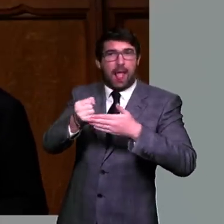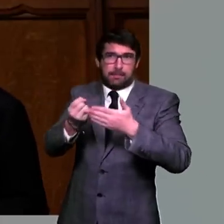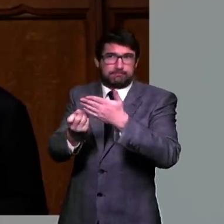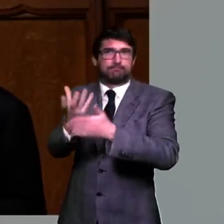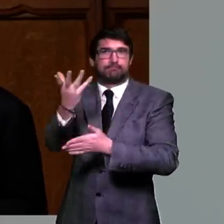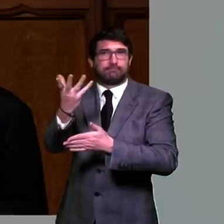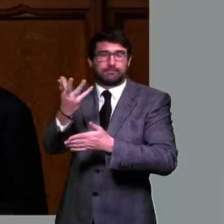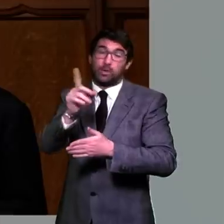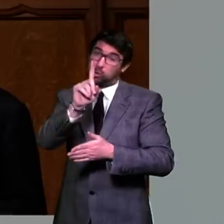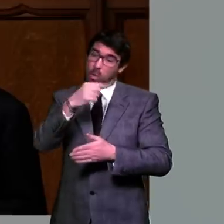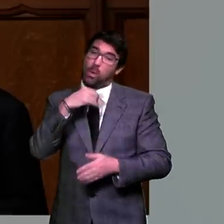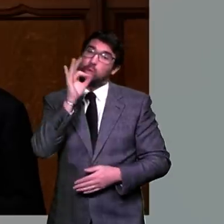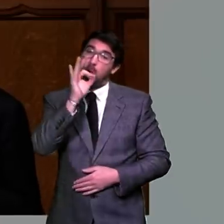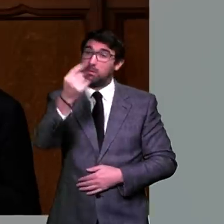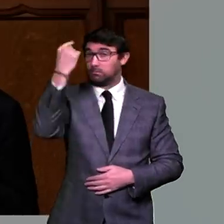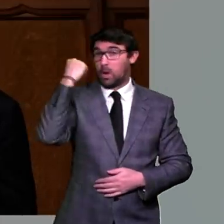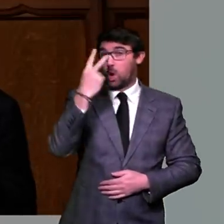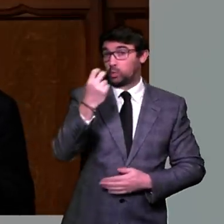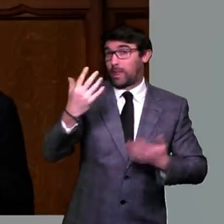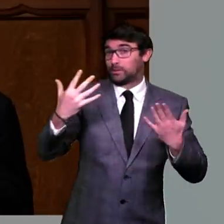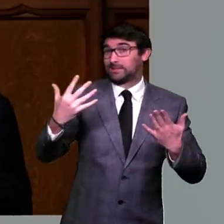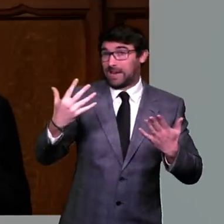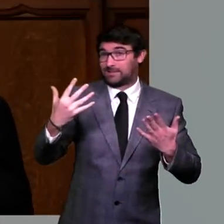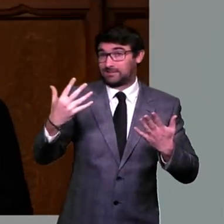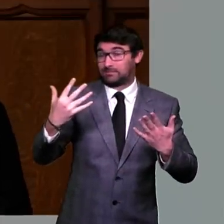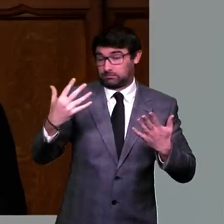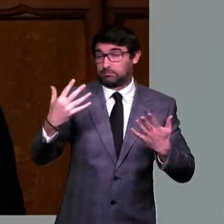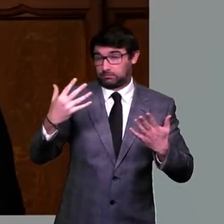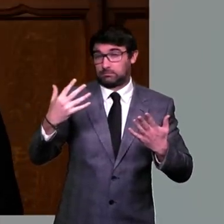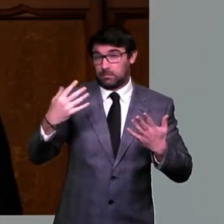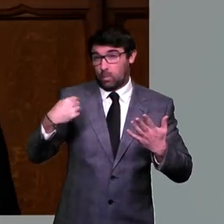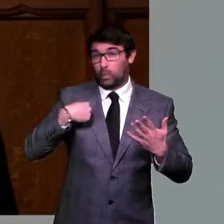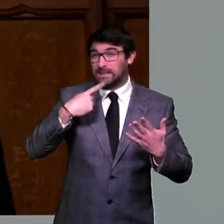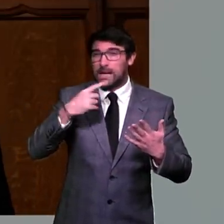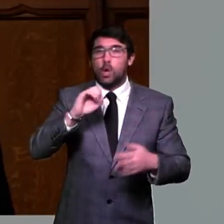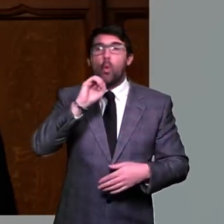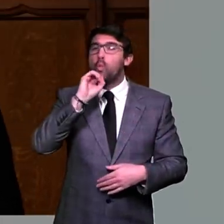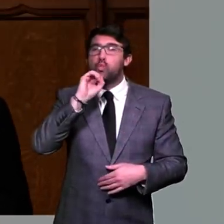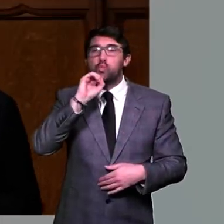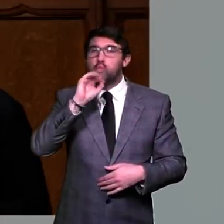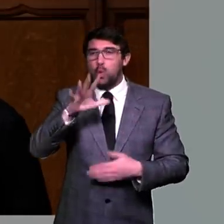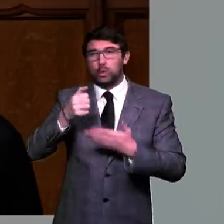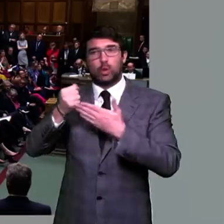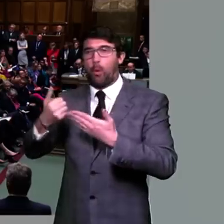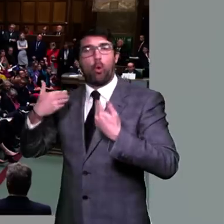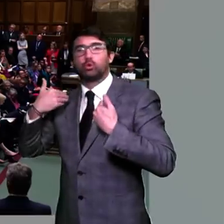government first came into office, that she will not balance the books on the backs of the poorest people in the world?